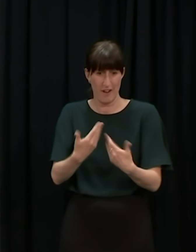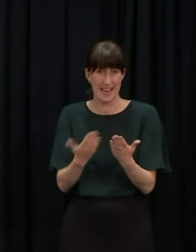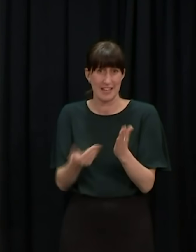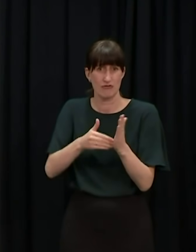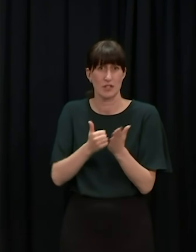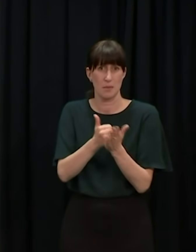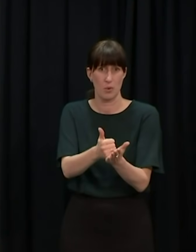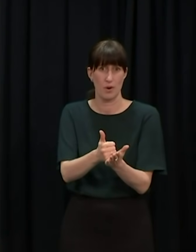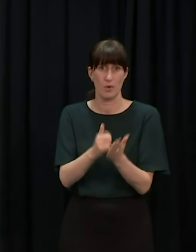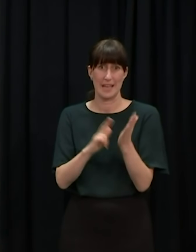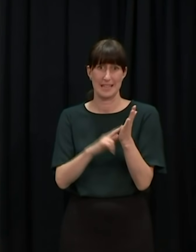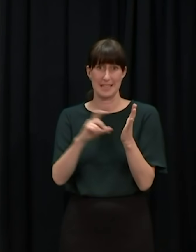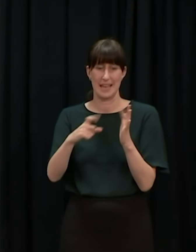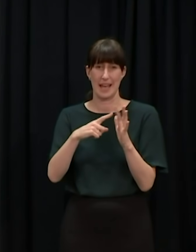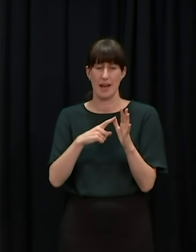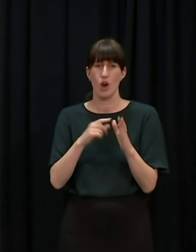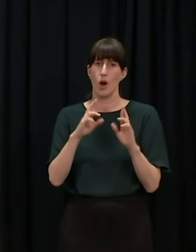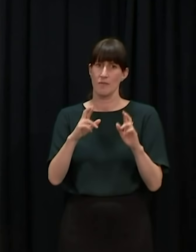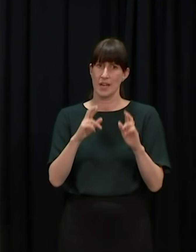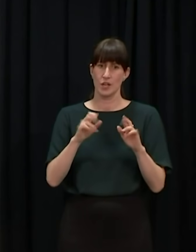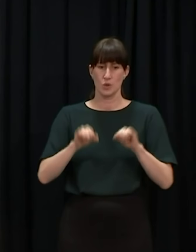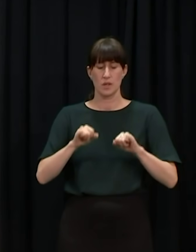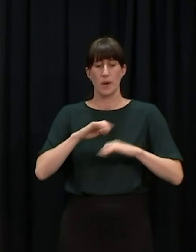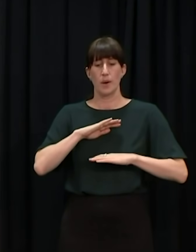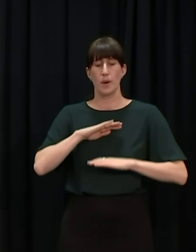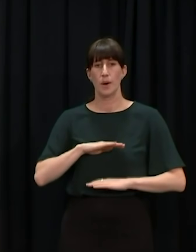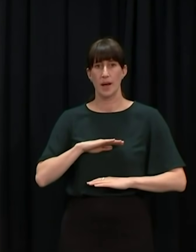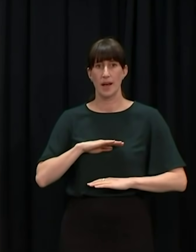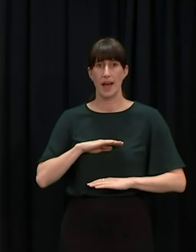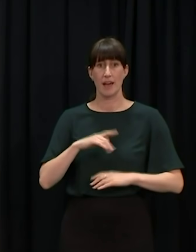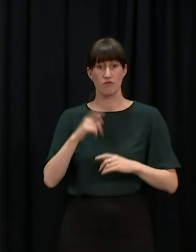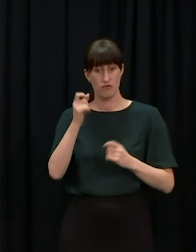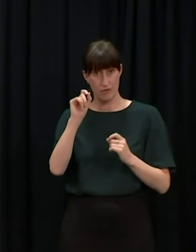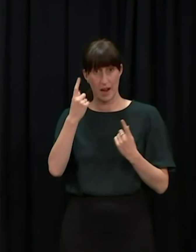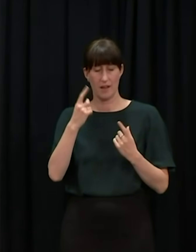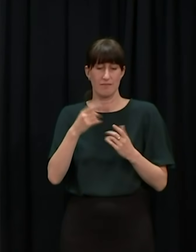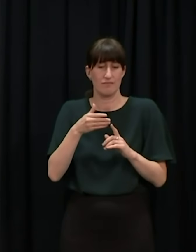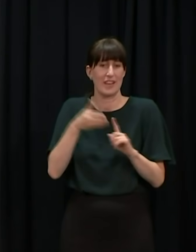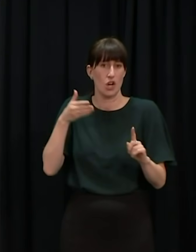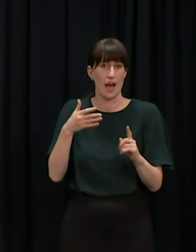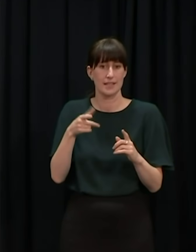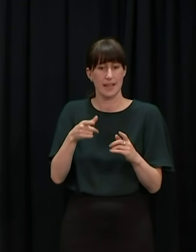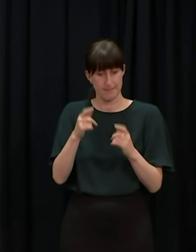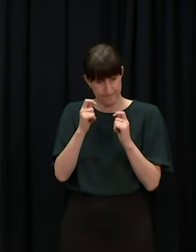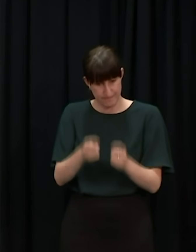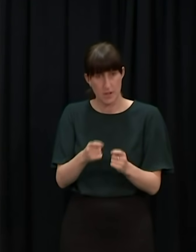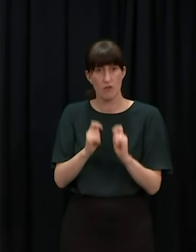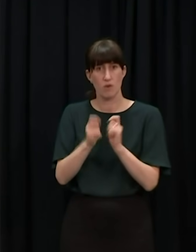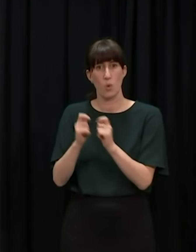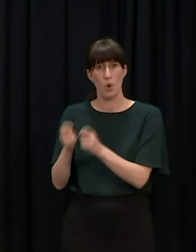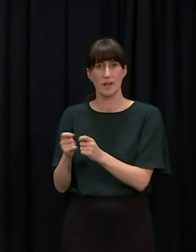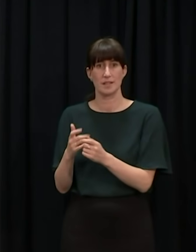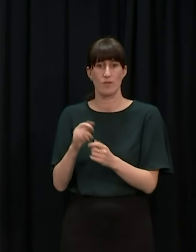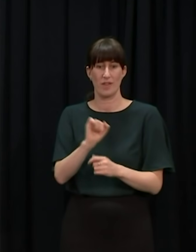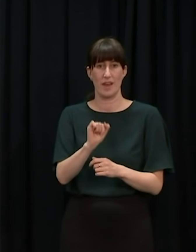to those students that their qualifications and their awards that go with those remain within their reach despite the disturbance that they've experienced this